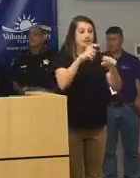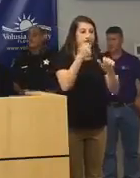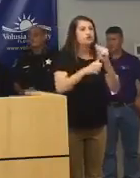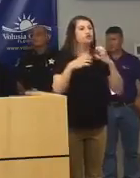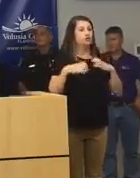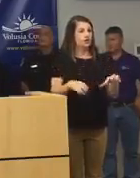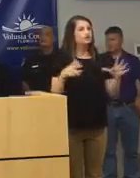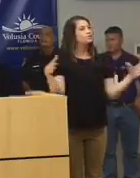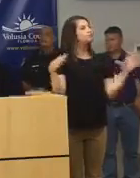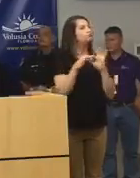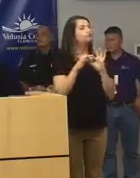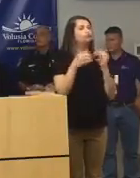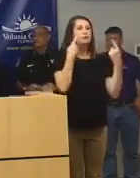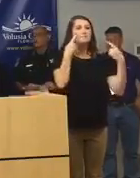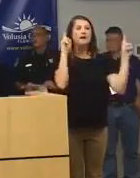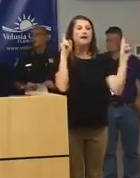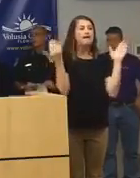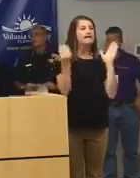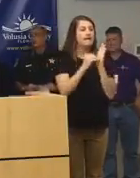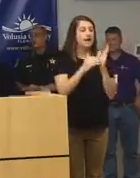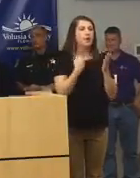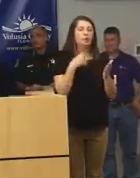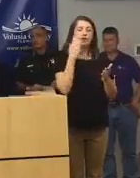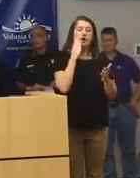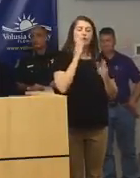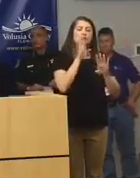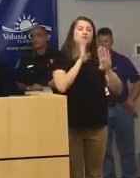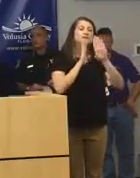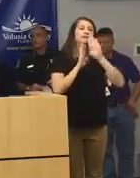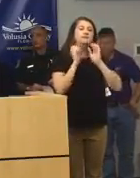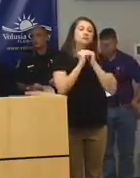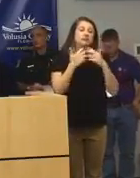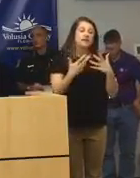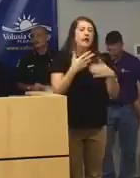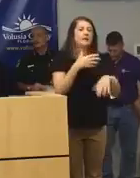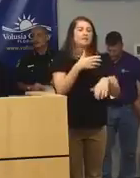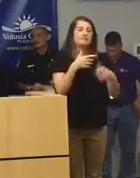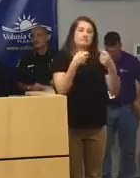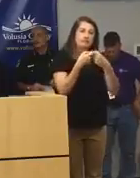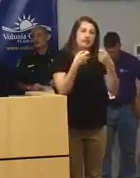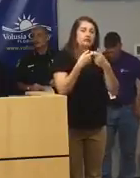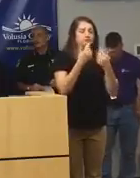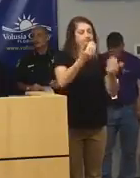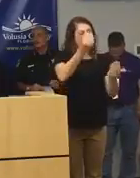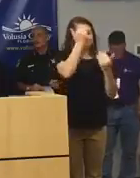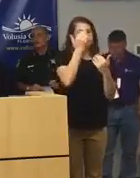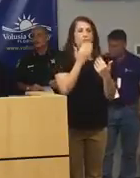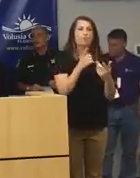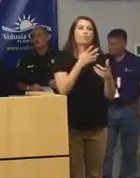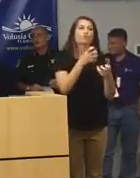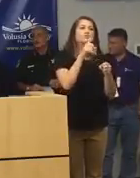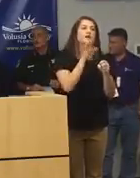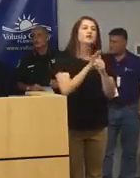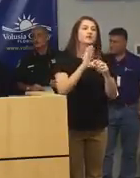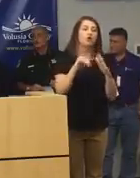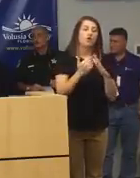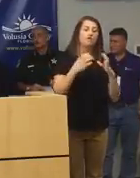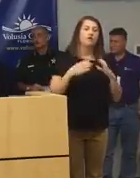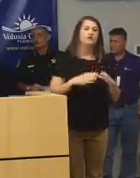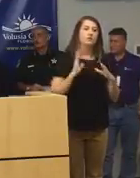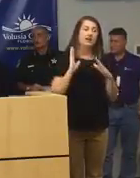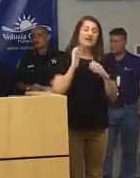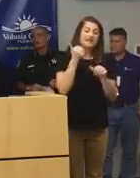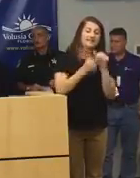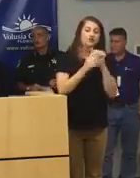customer's power has been restored. We know it's challenging to be without power, and I want to assure all our customers that every FPL